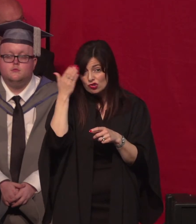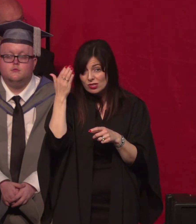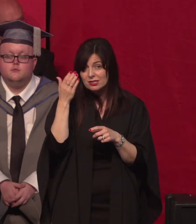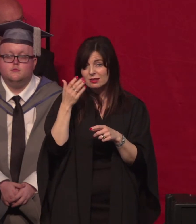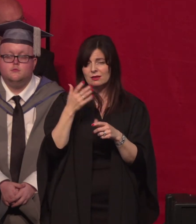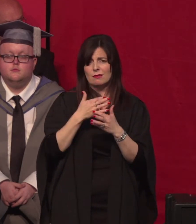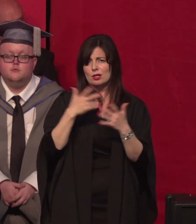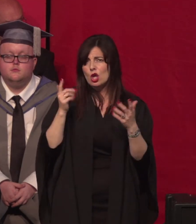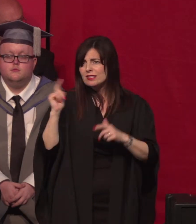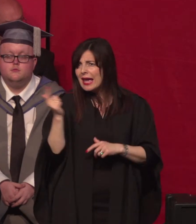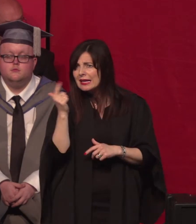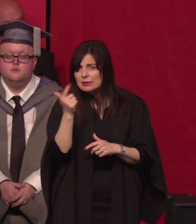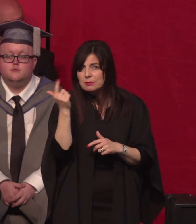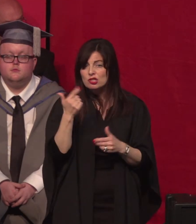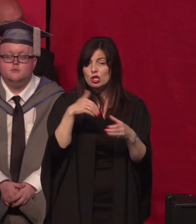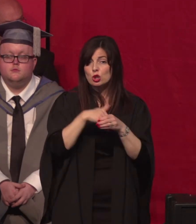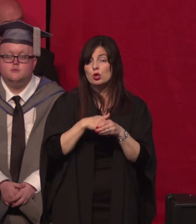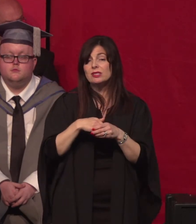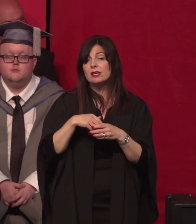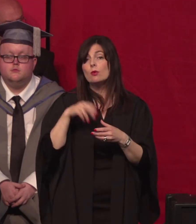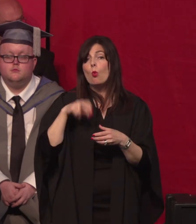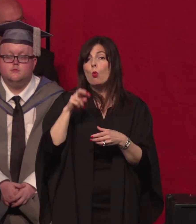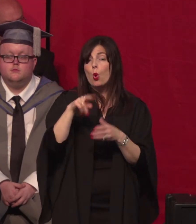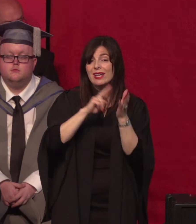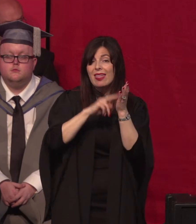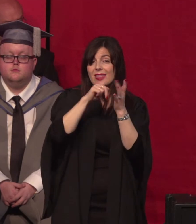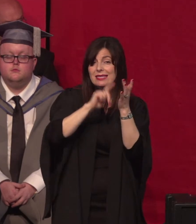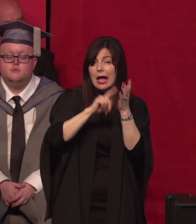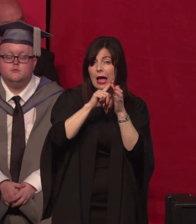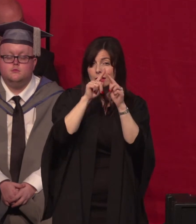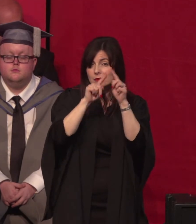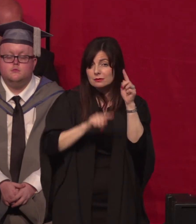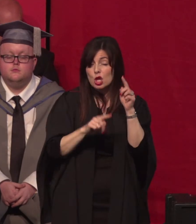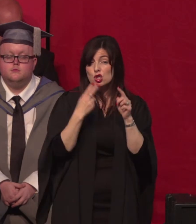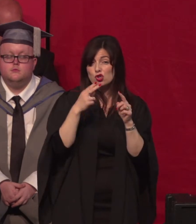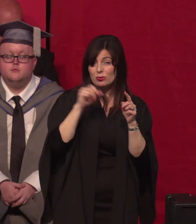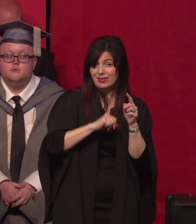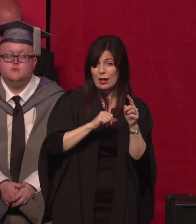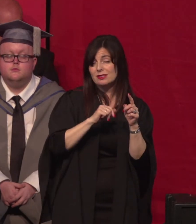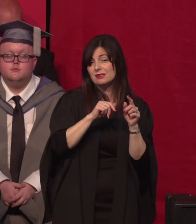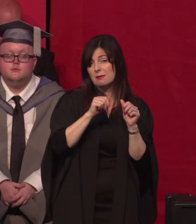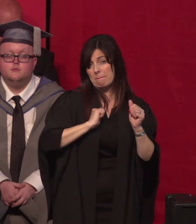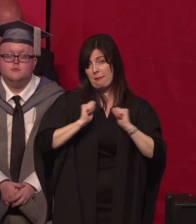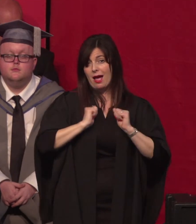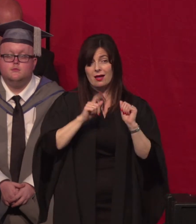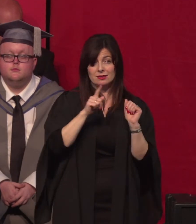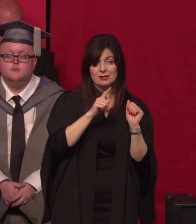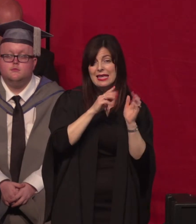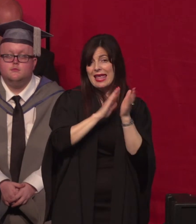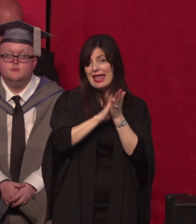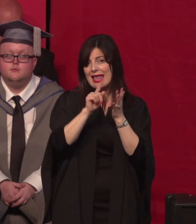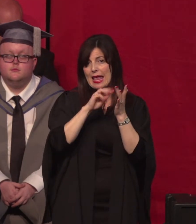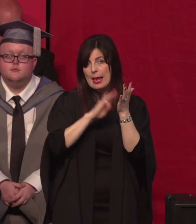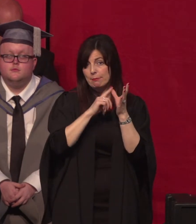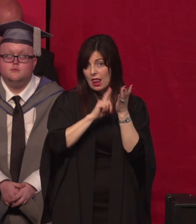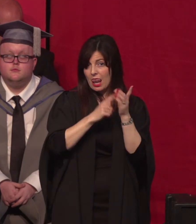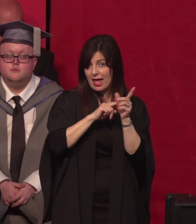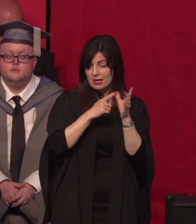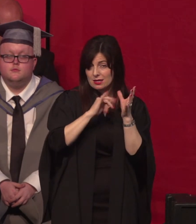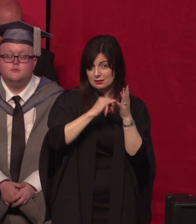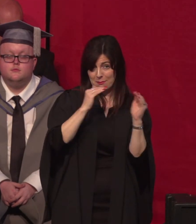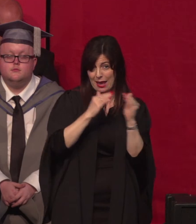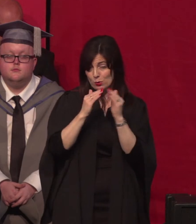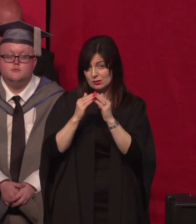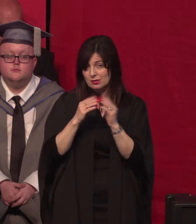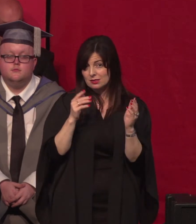on expeditions, including walking the Nile, trekking 2,000 miles across the Himalayas. But he makes the point, the place that gave him